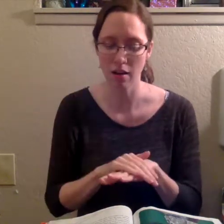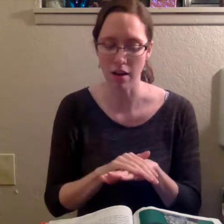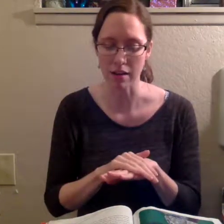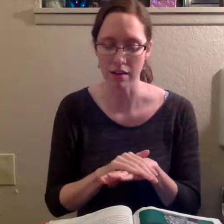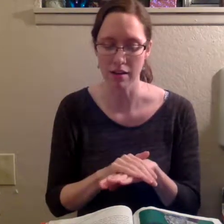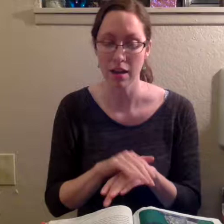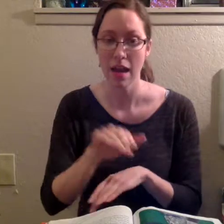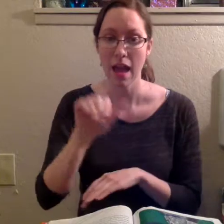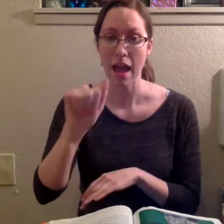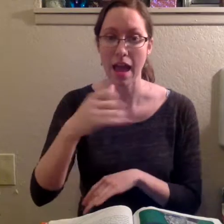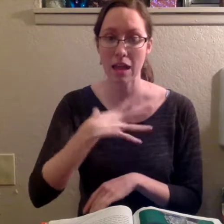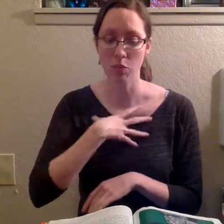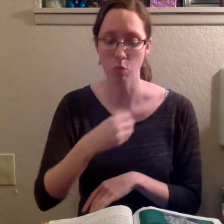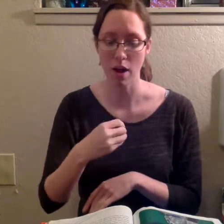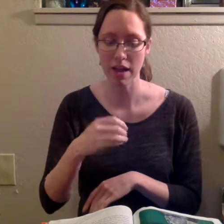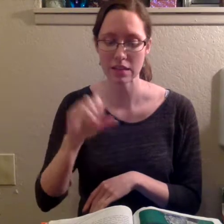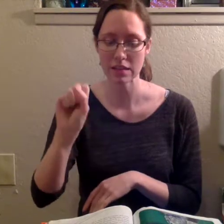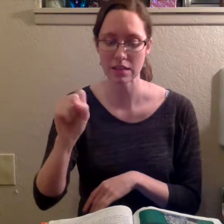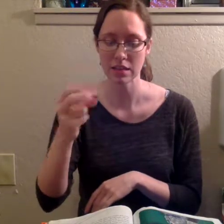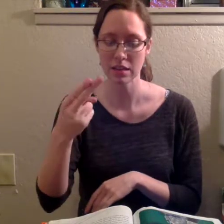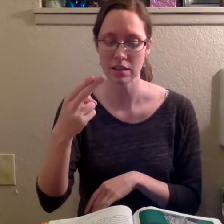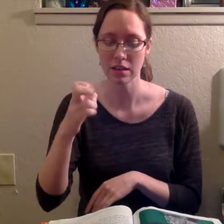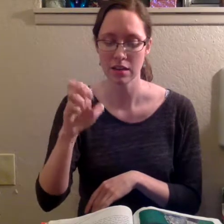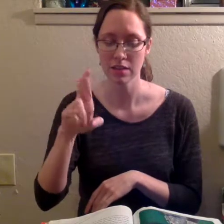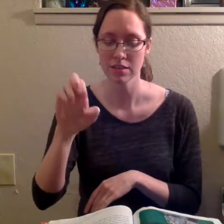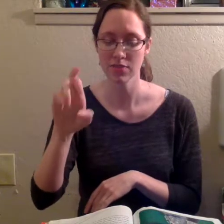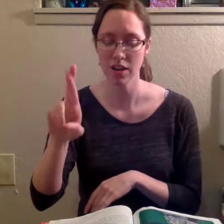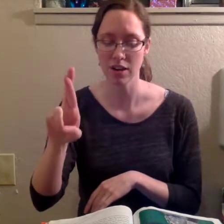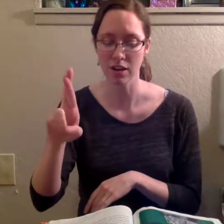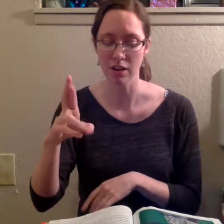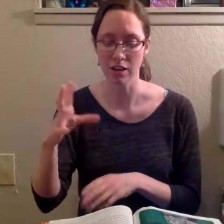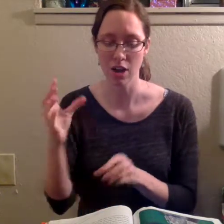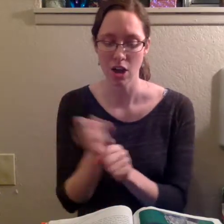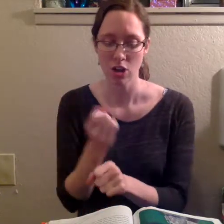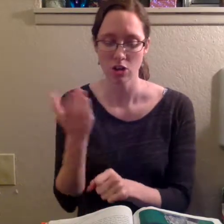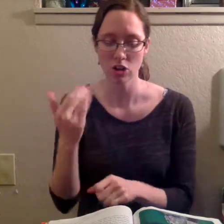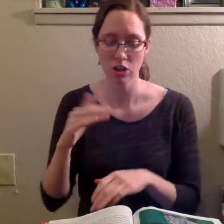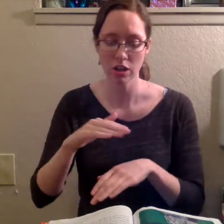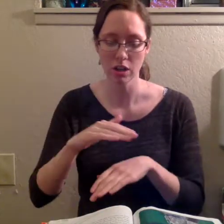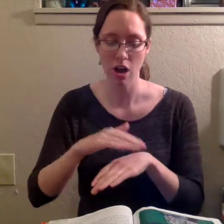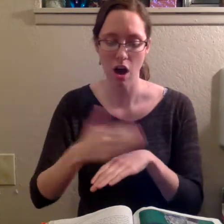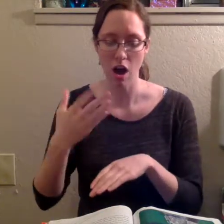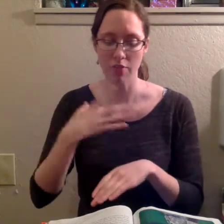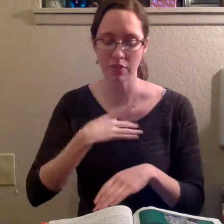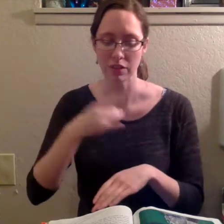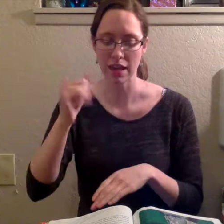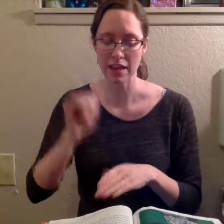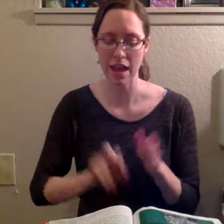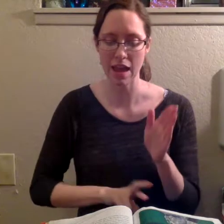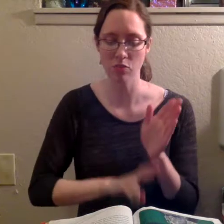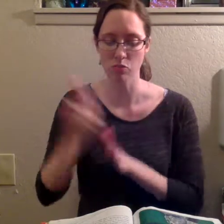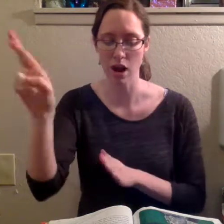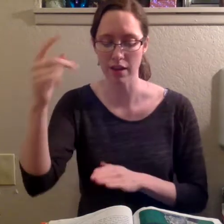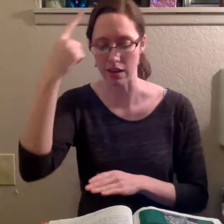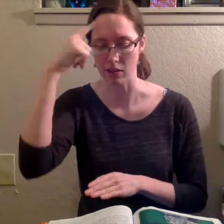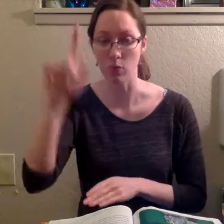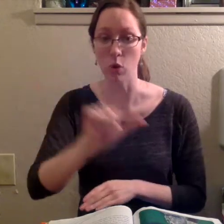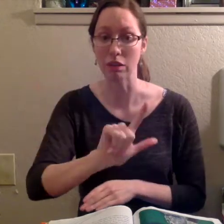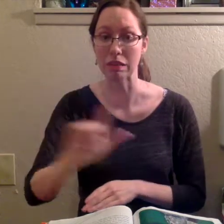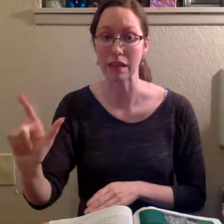on. A white sphere took off like a rocket for